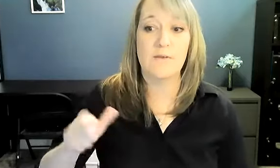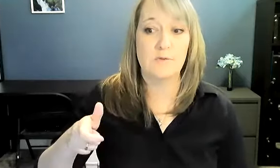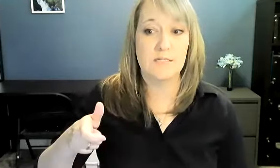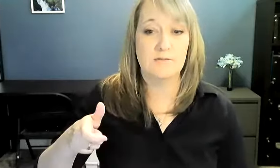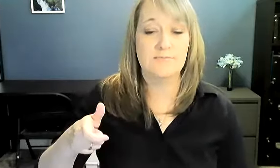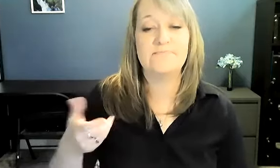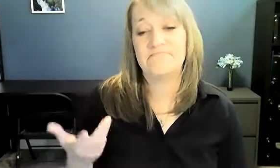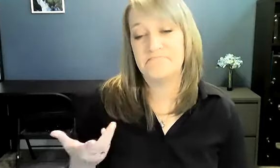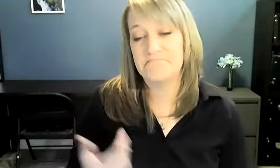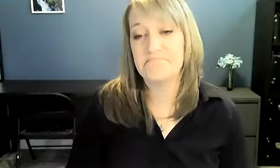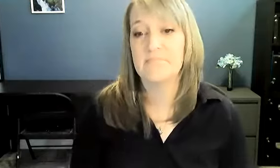fountain.